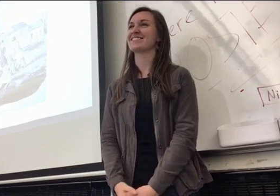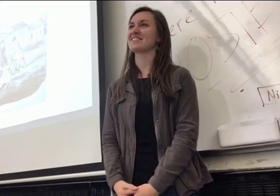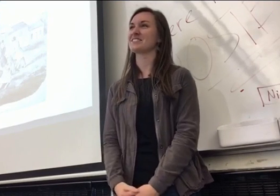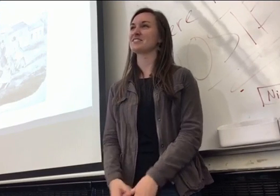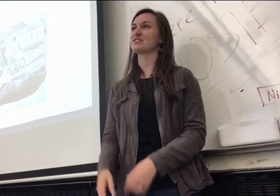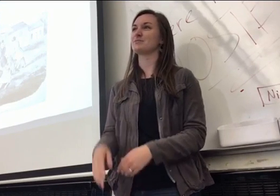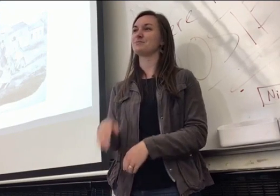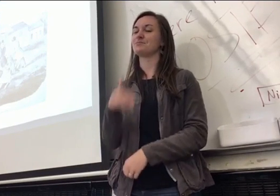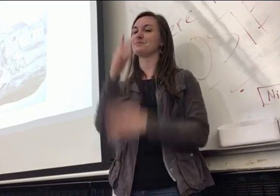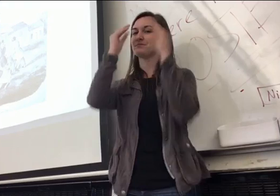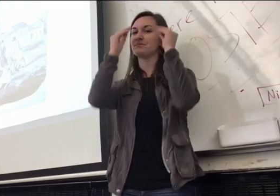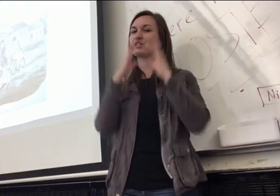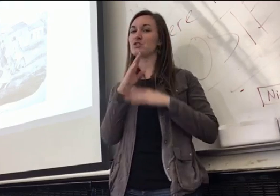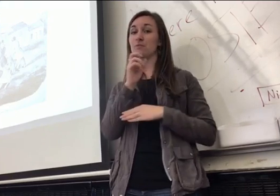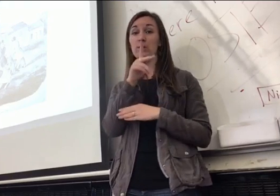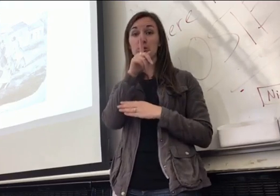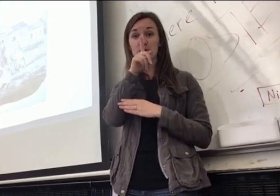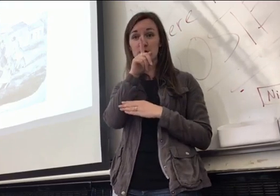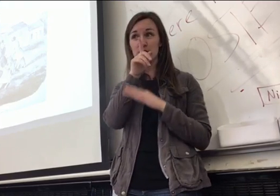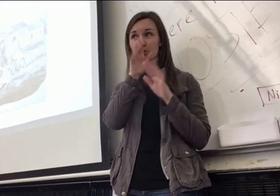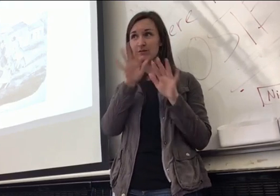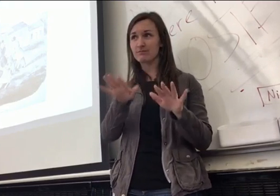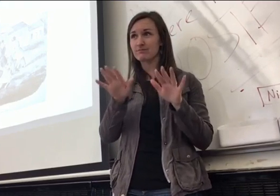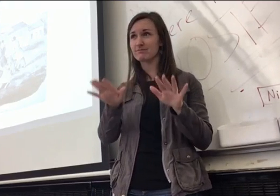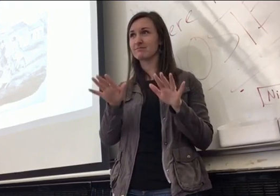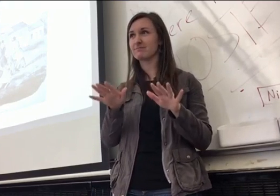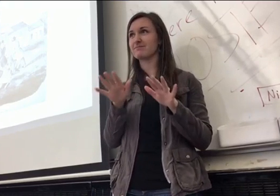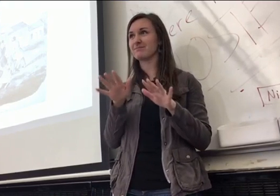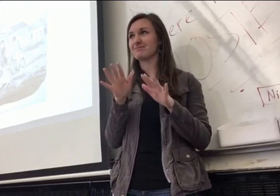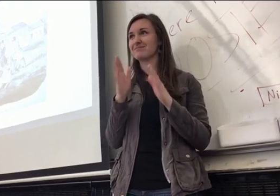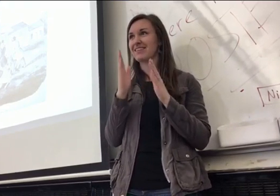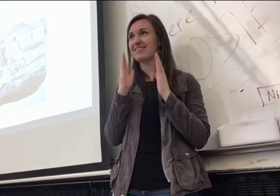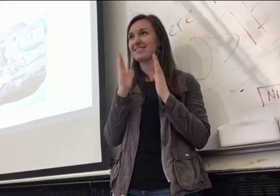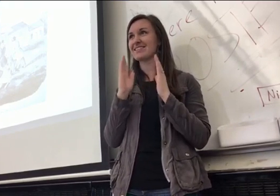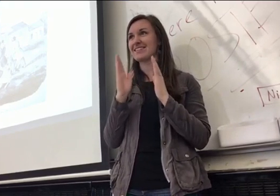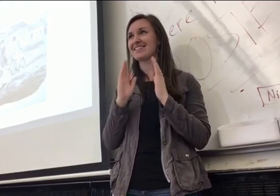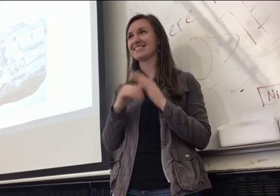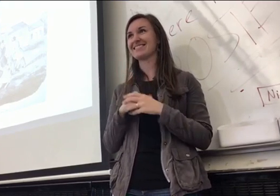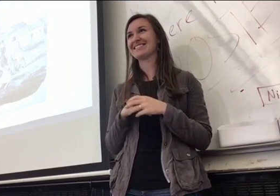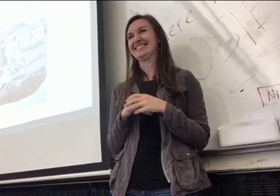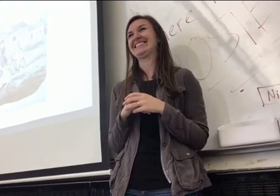Okay. All right, listen.